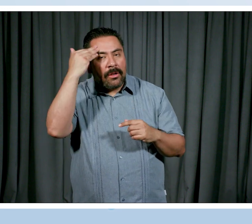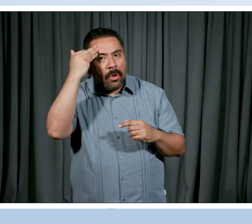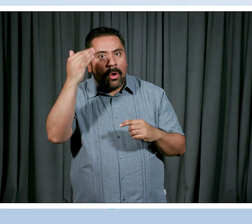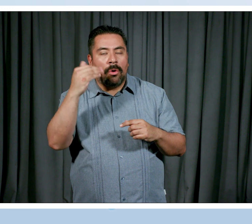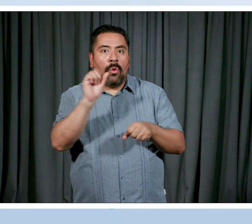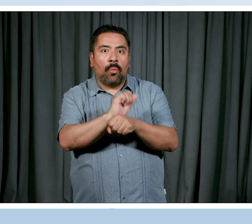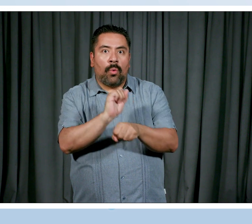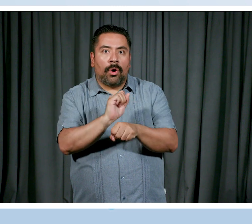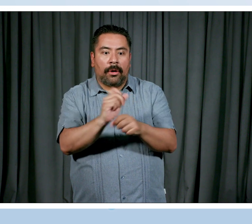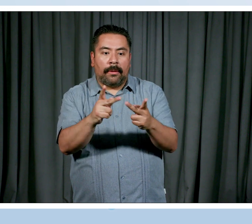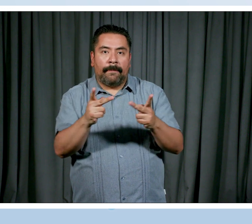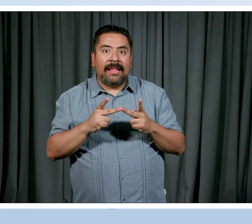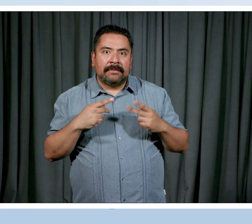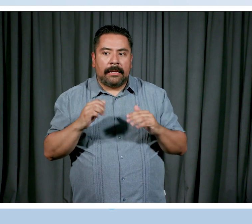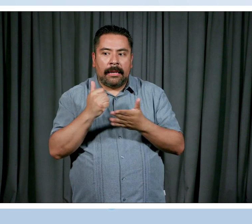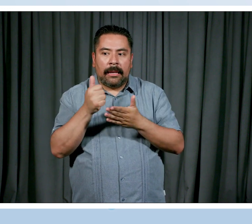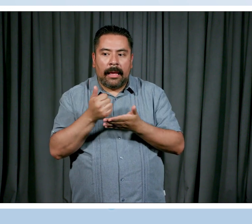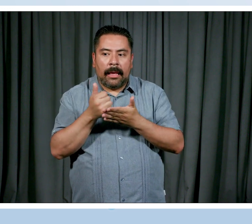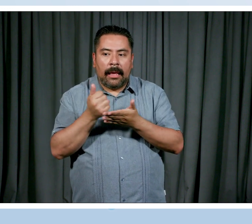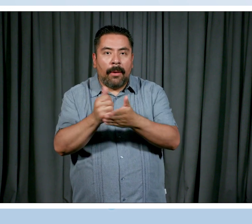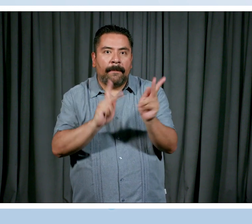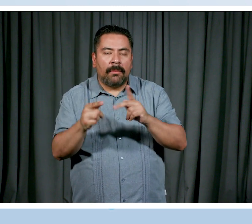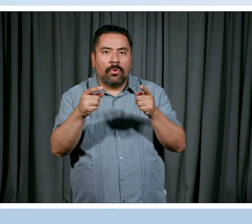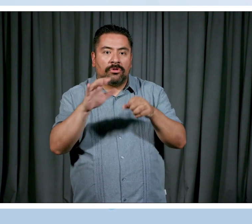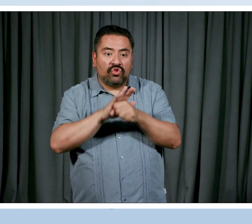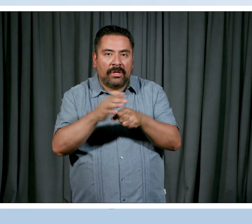mitigate stress and really help people heal. But it also